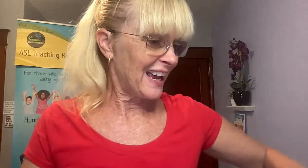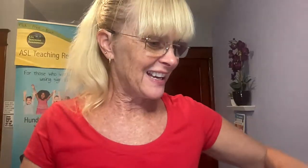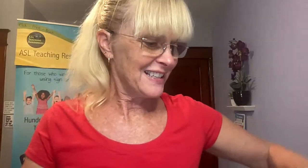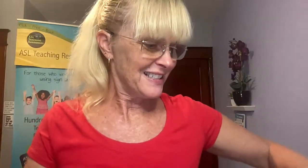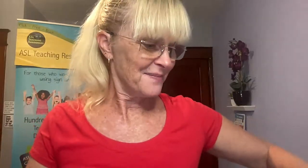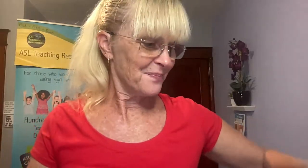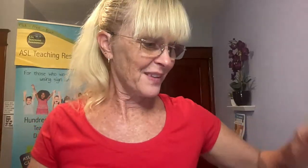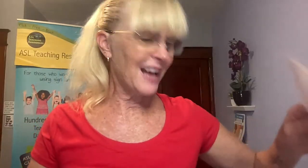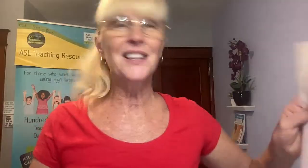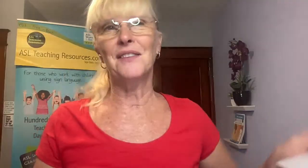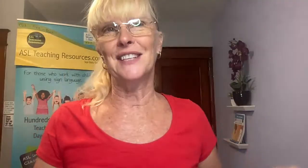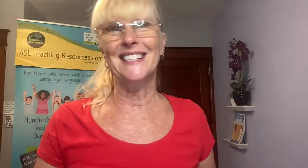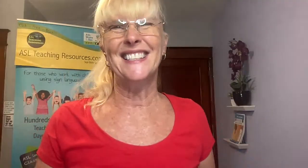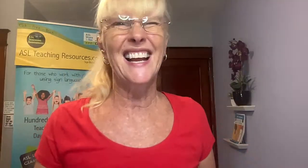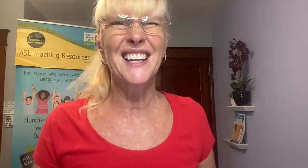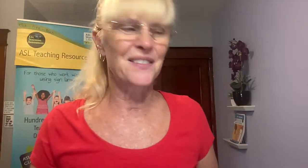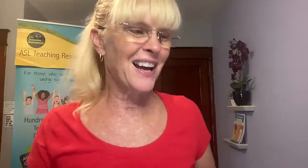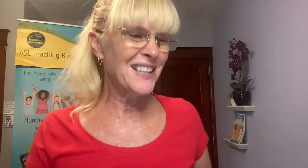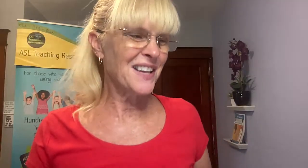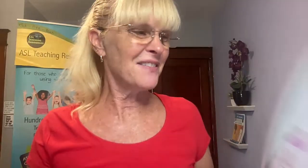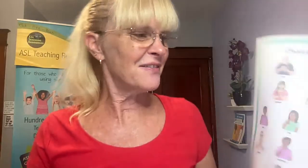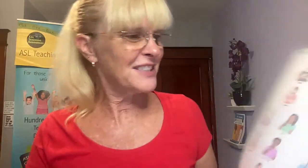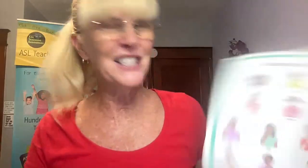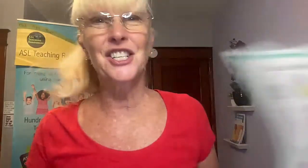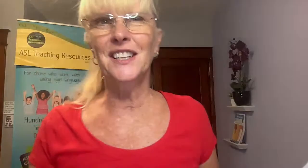And I love this. I love teaching the